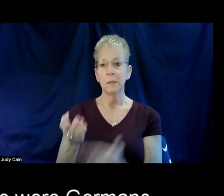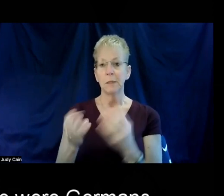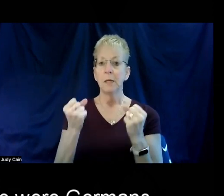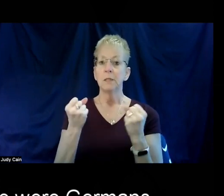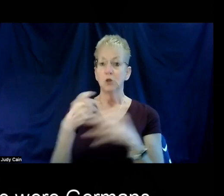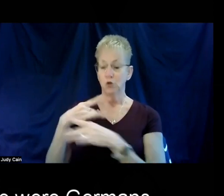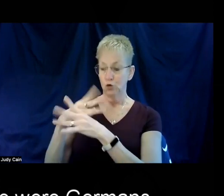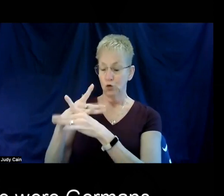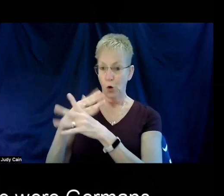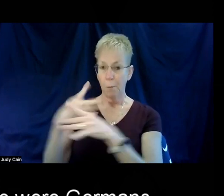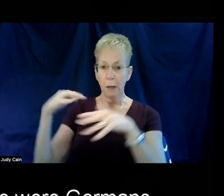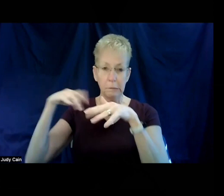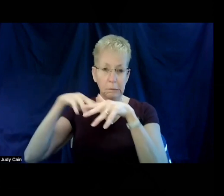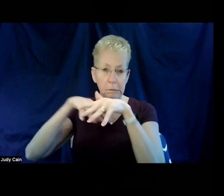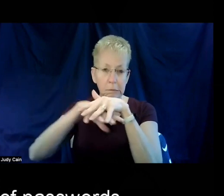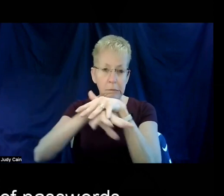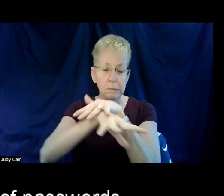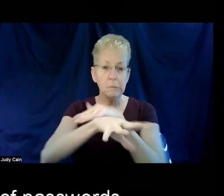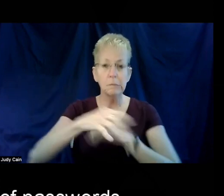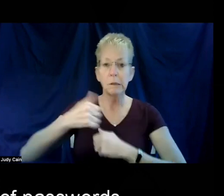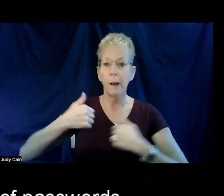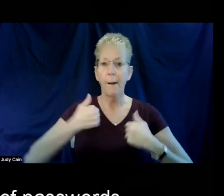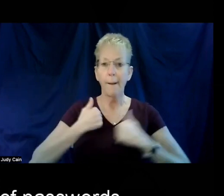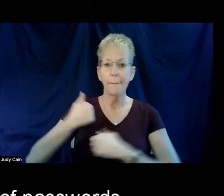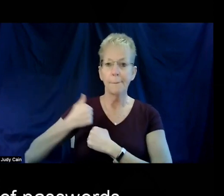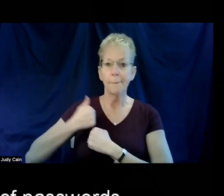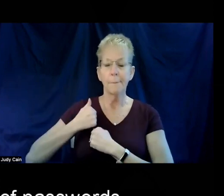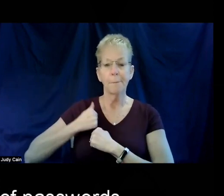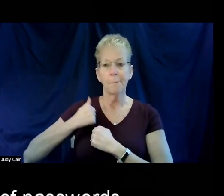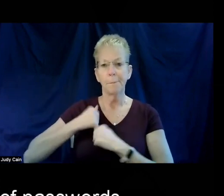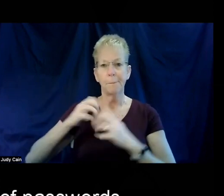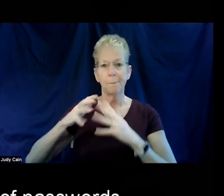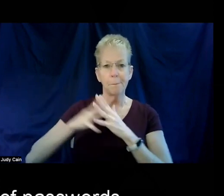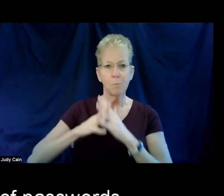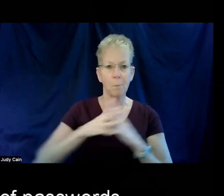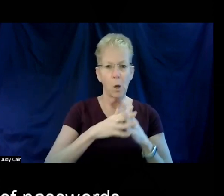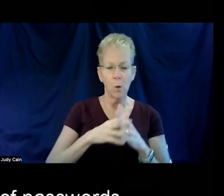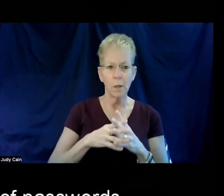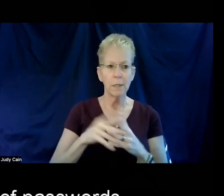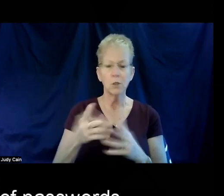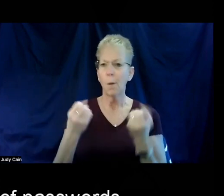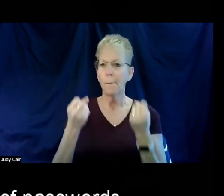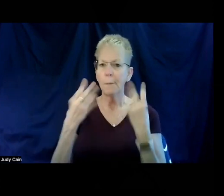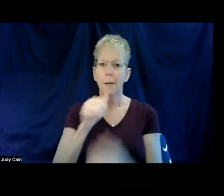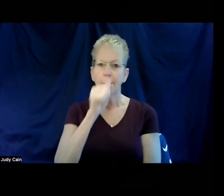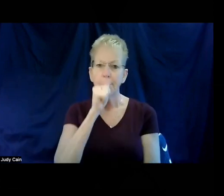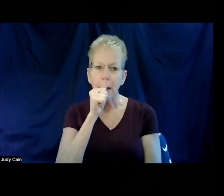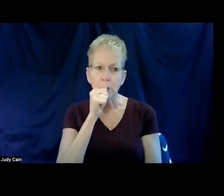Germans infiltrating in American uniforms. So there were a lot of passwords and questions about,